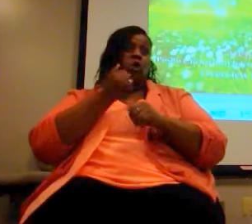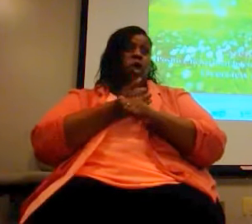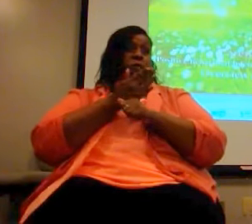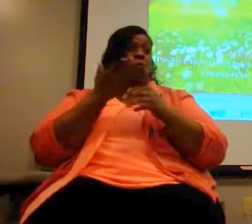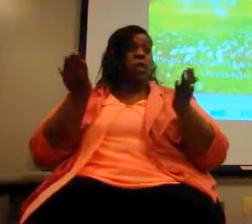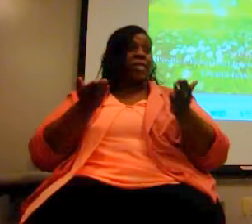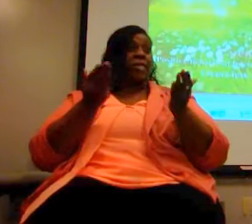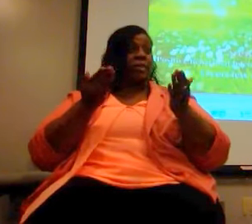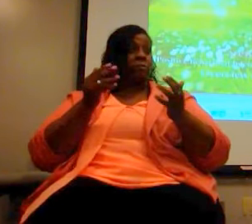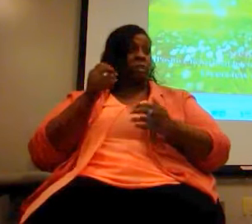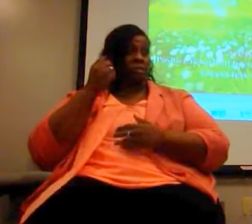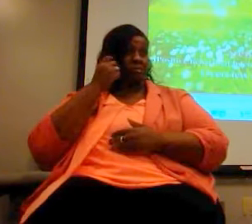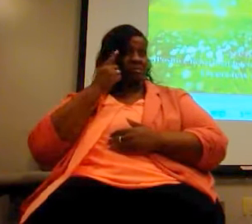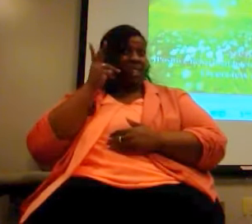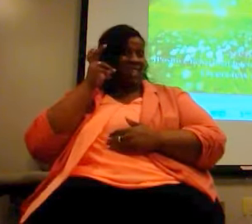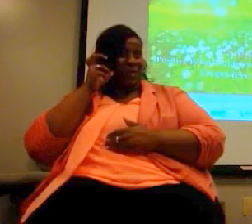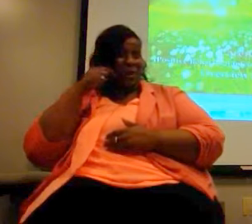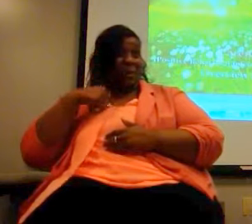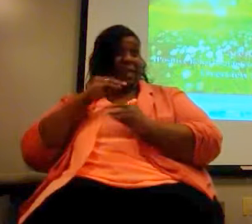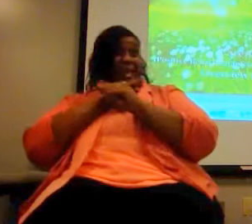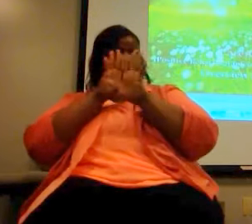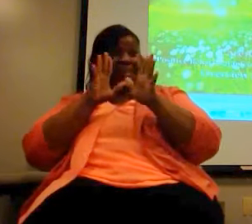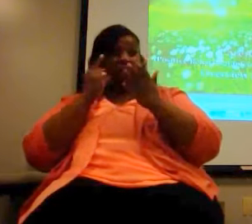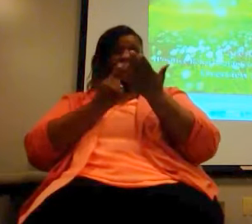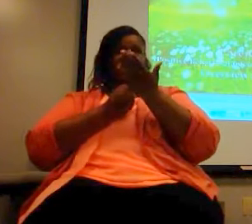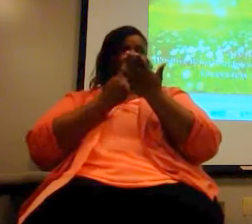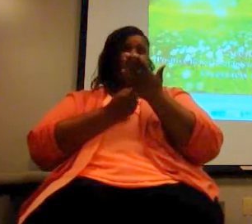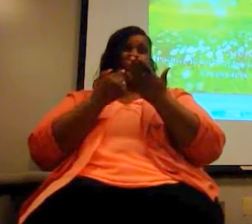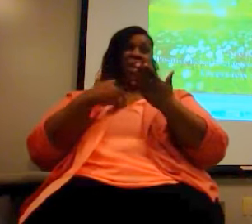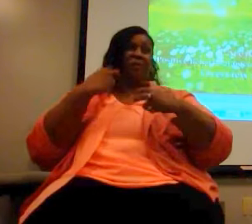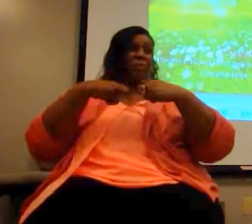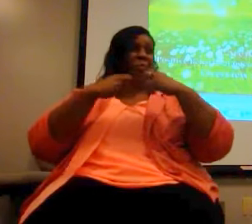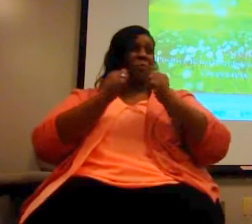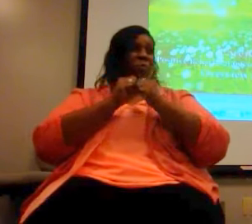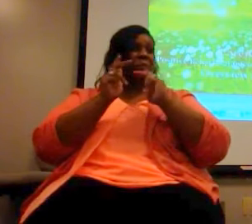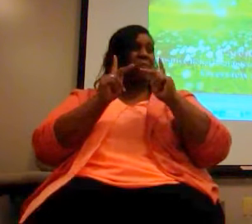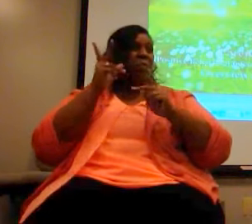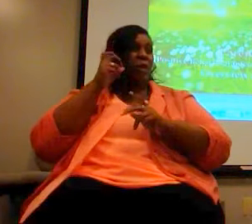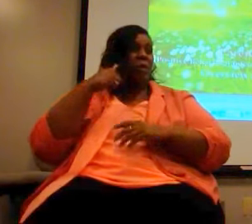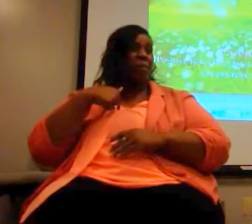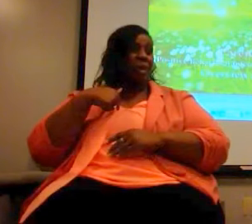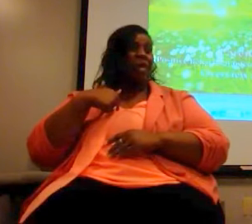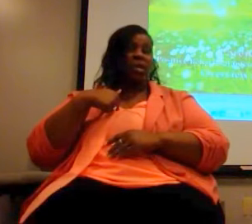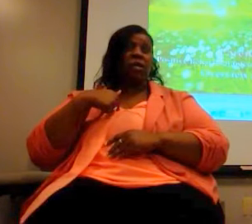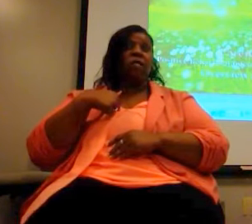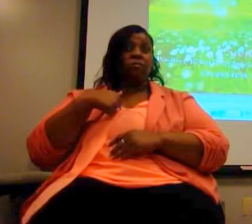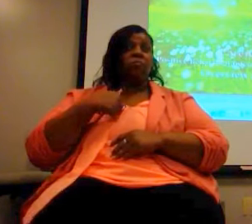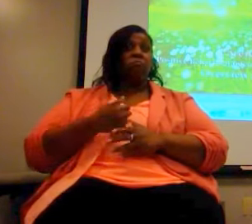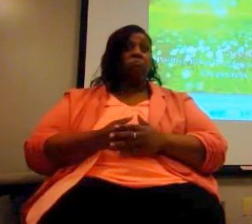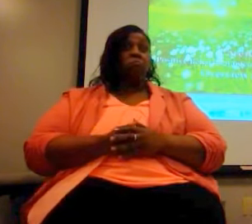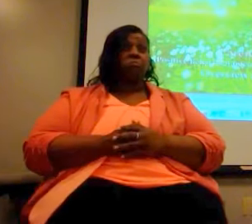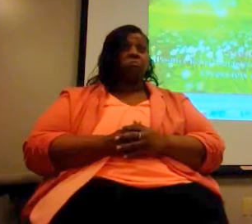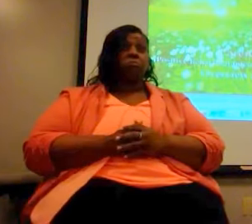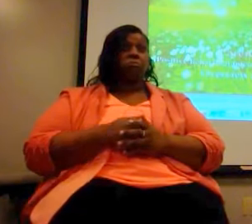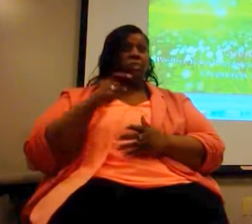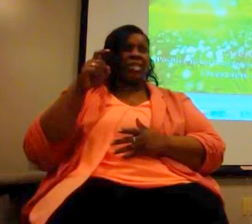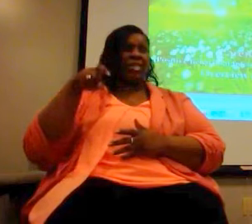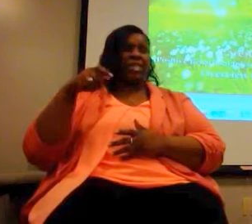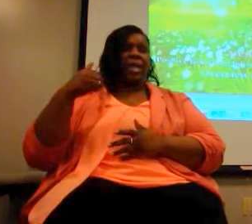my voice, because there have been a couple of times we had audio difficulties. If you can, there should be